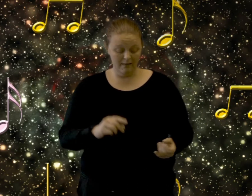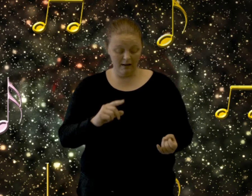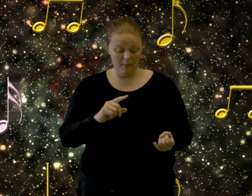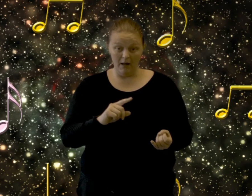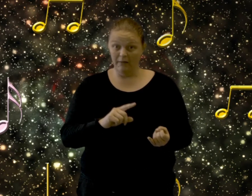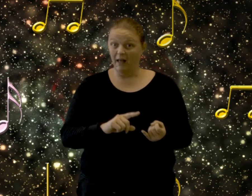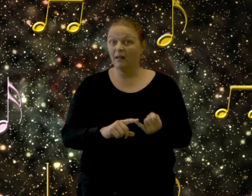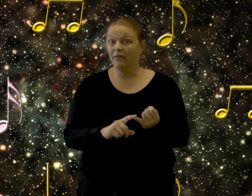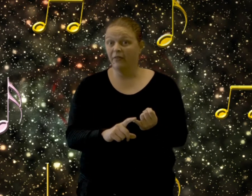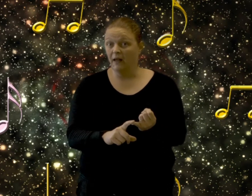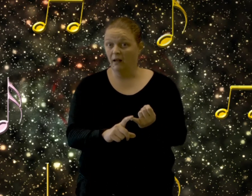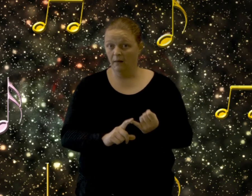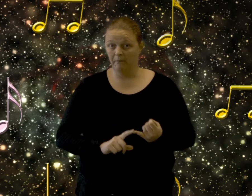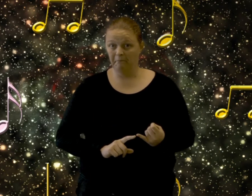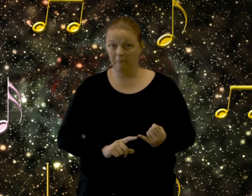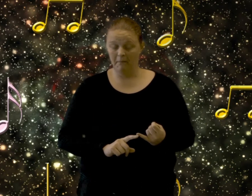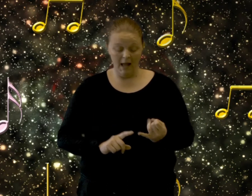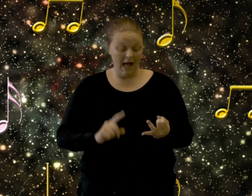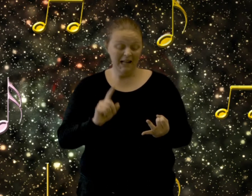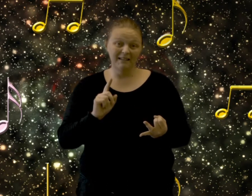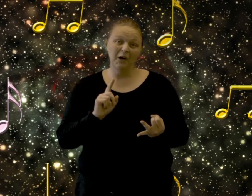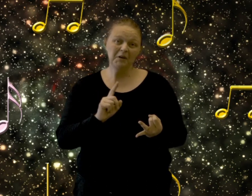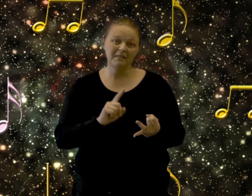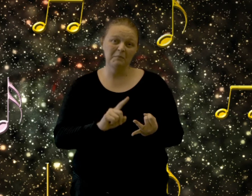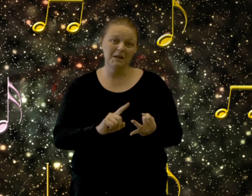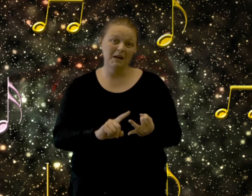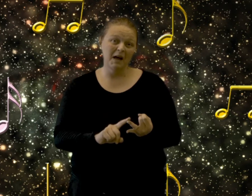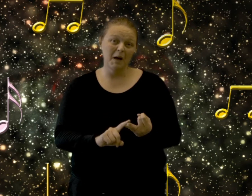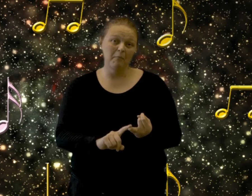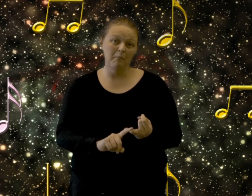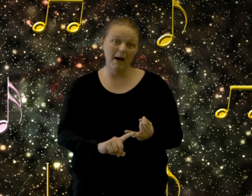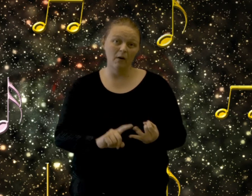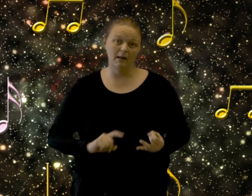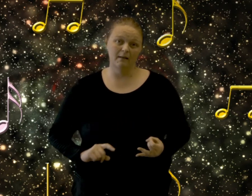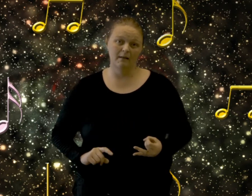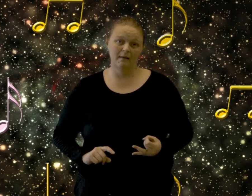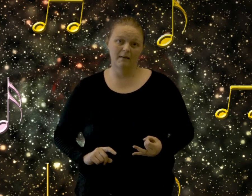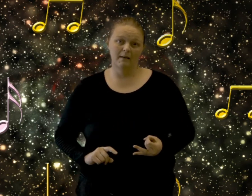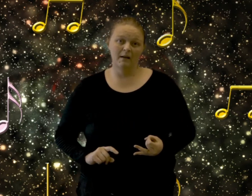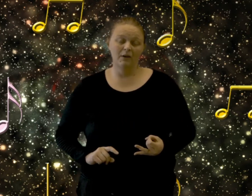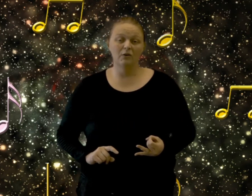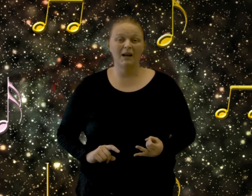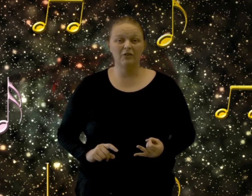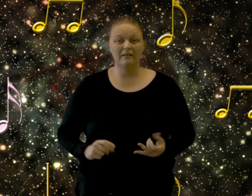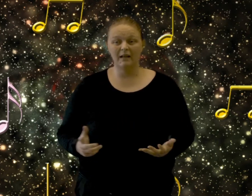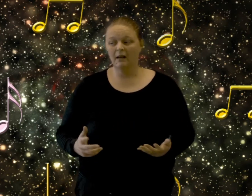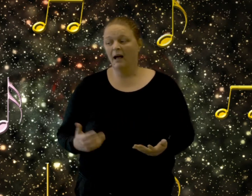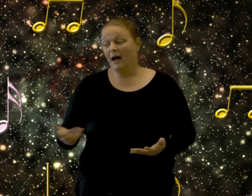sing about that thing and tell me something about it. So not just sing,